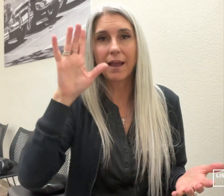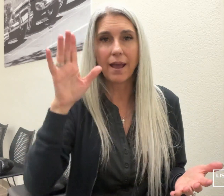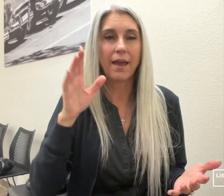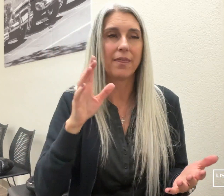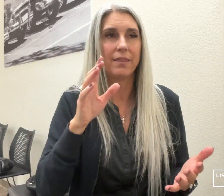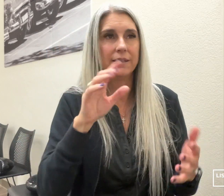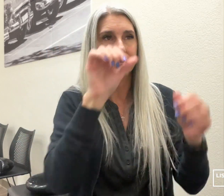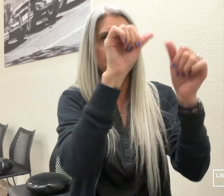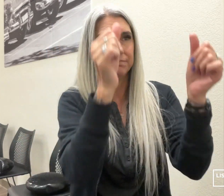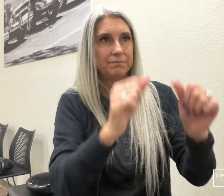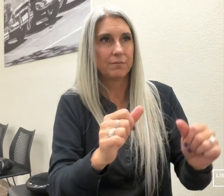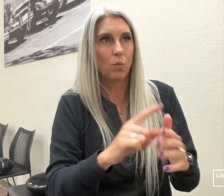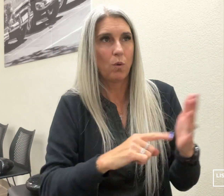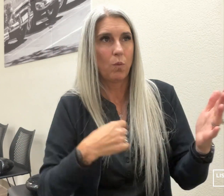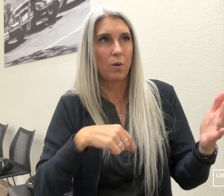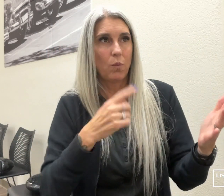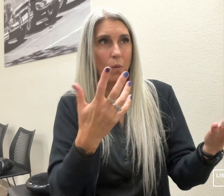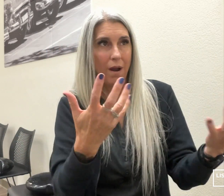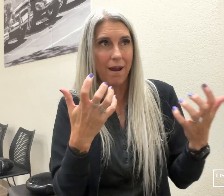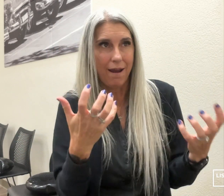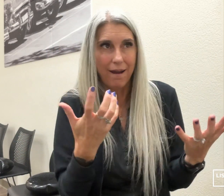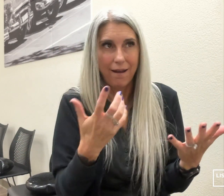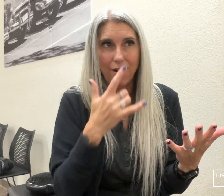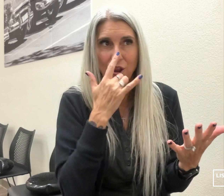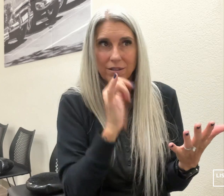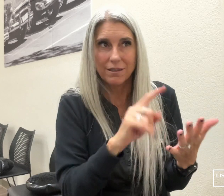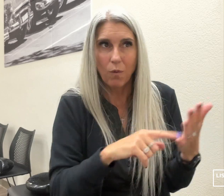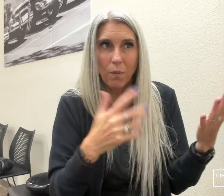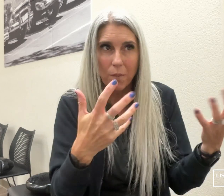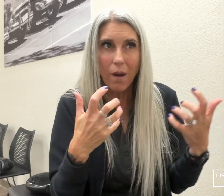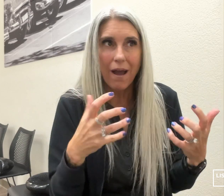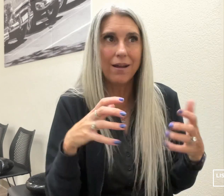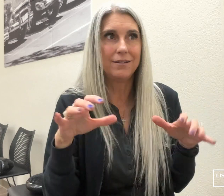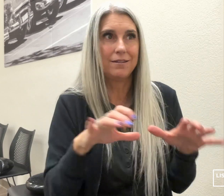we want, looks like we want, and does what we want,